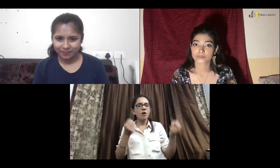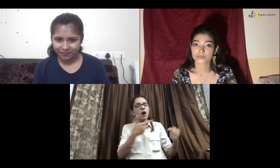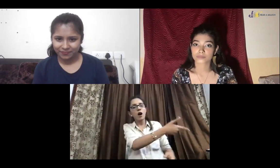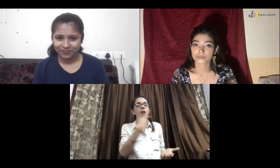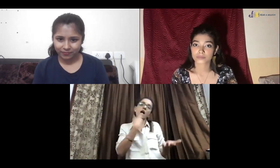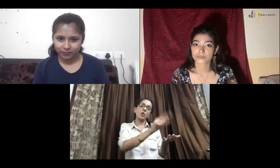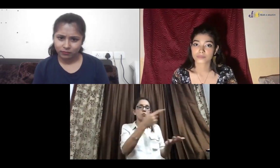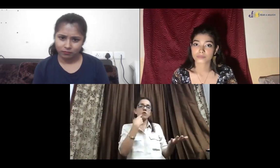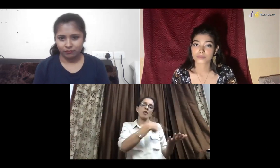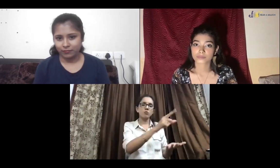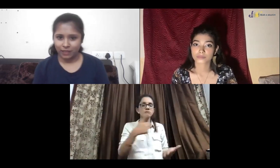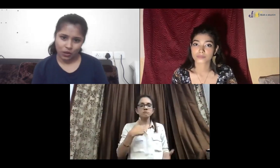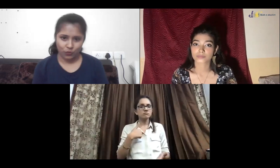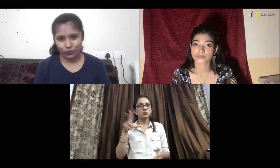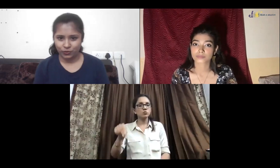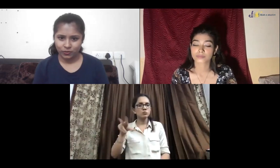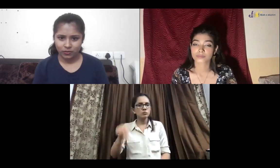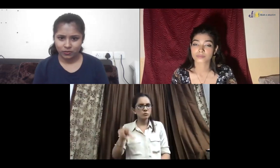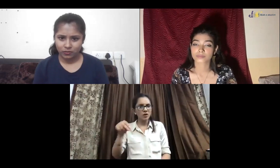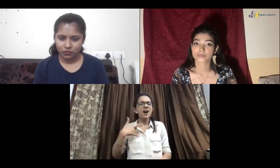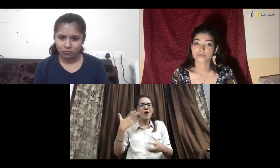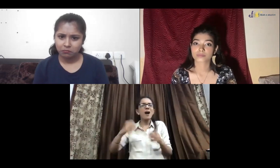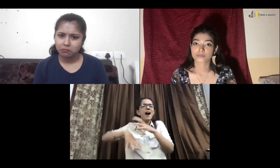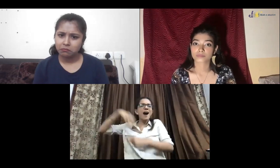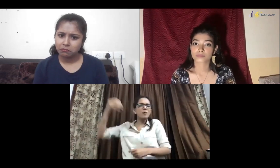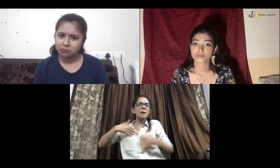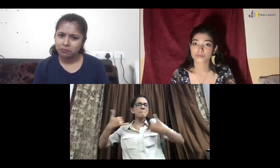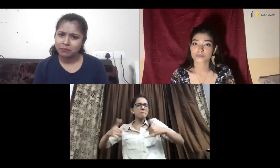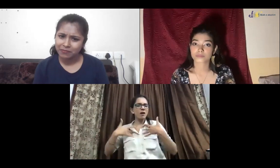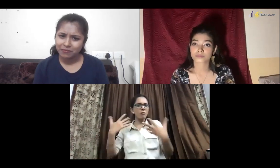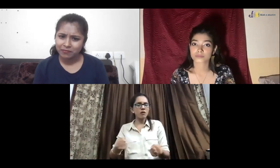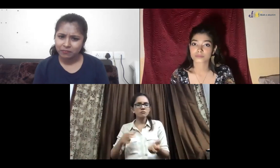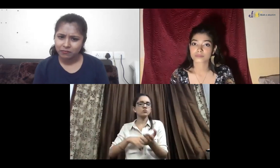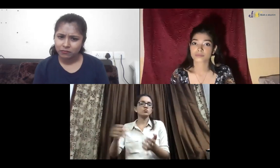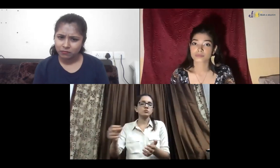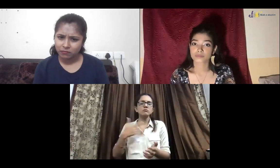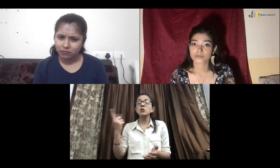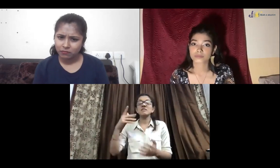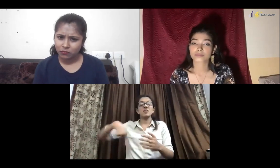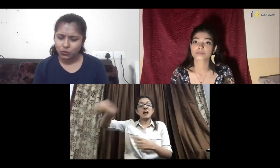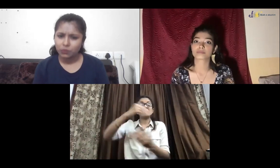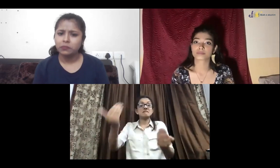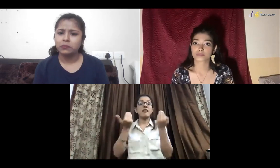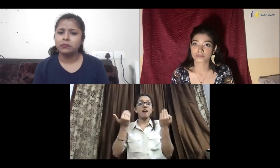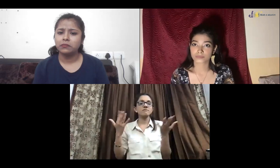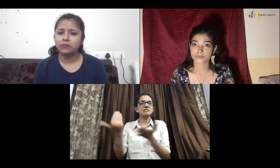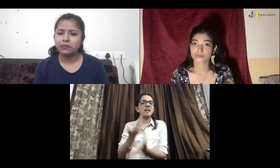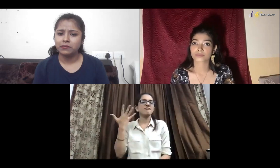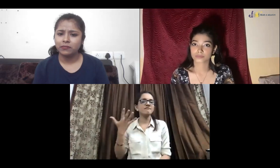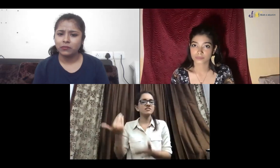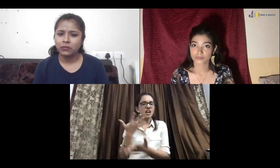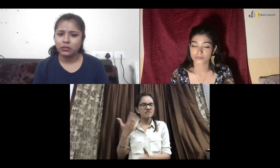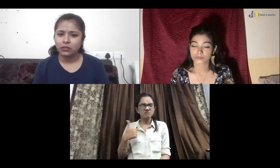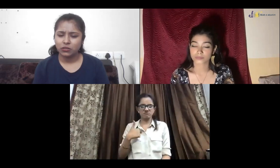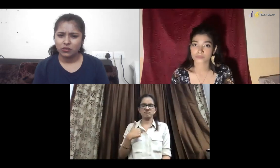to go outside, if he would like to go, he was allowed, but I wasn't allowed. So if I was just saying that yeah, I would like